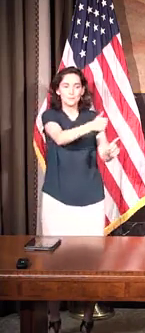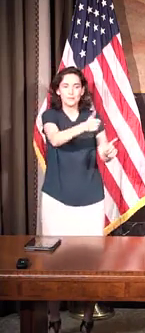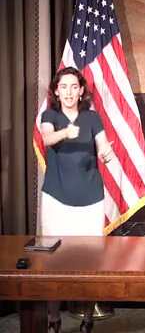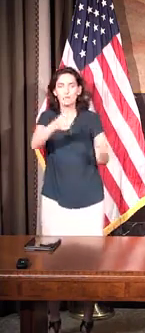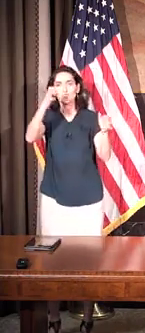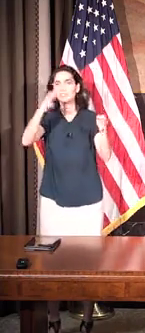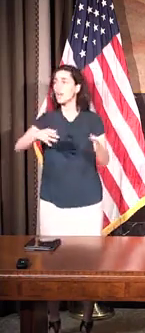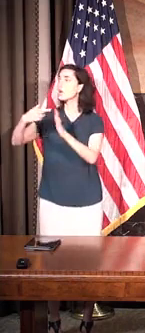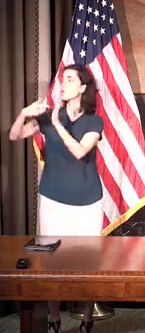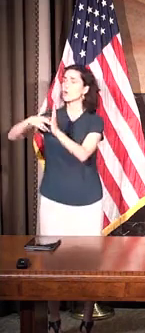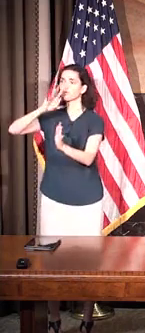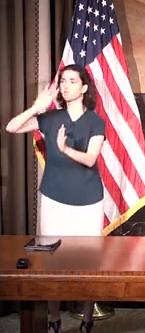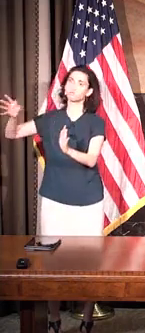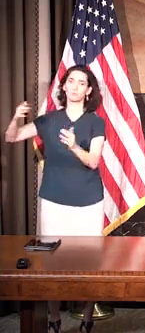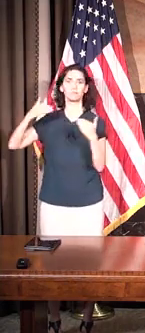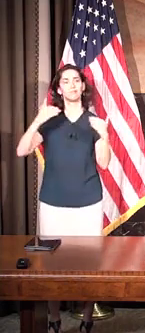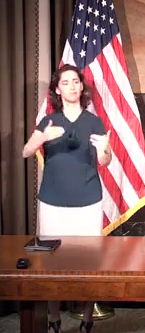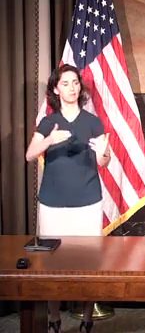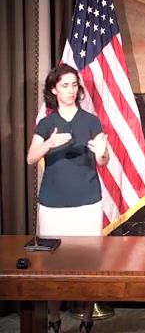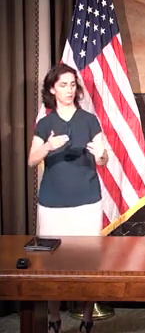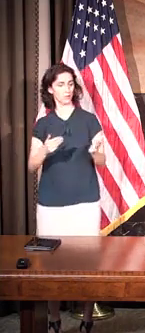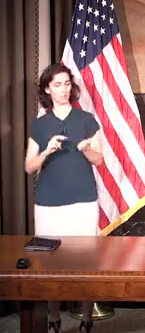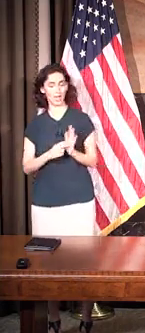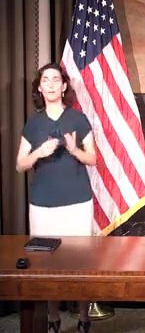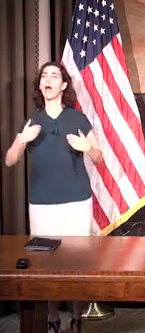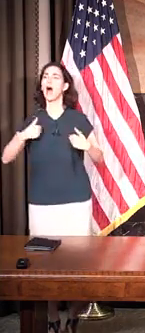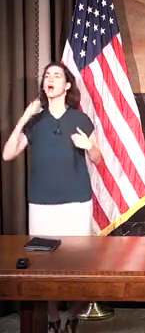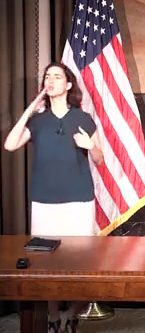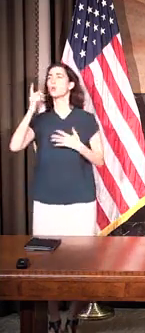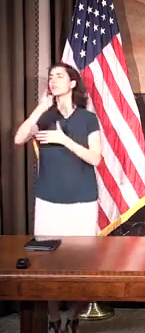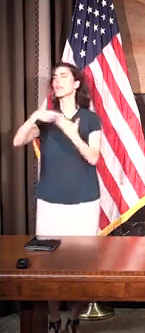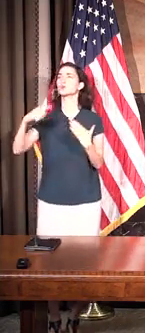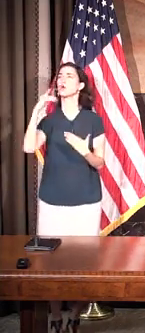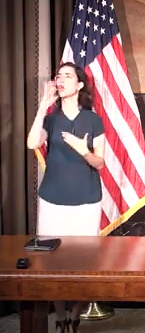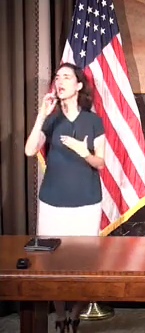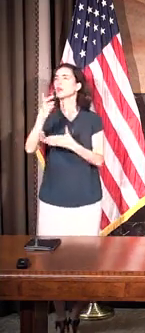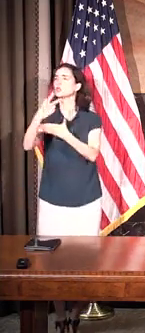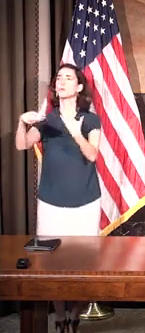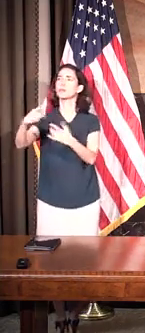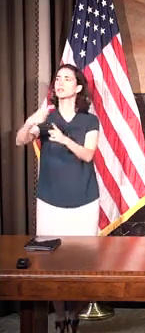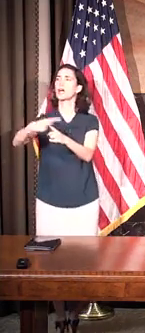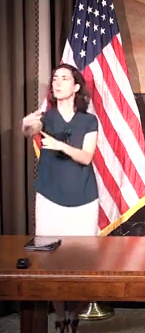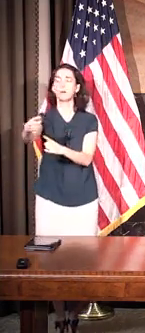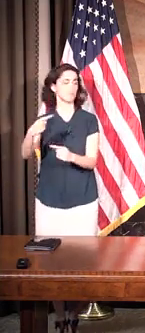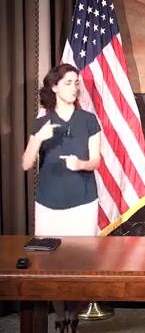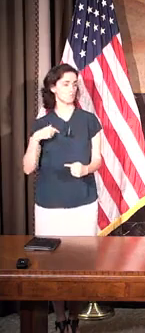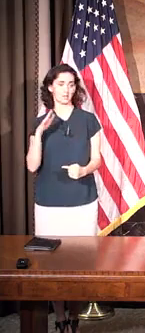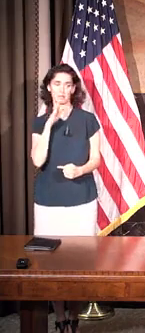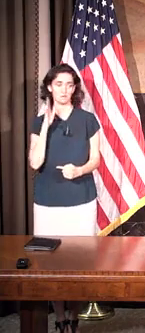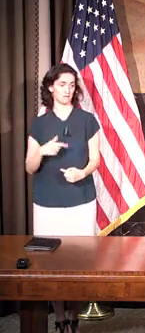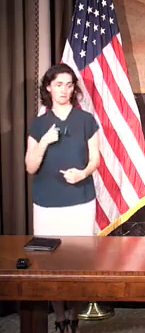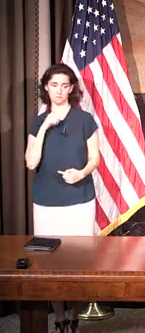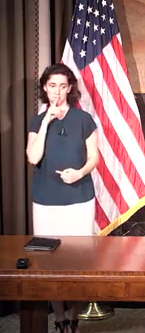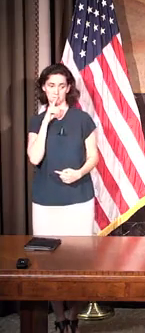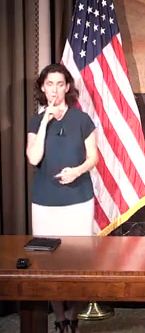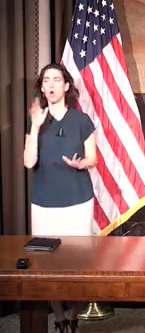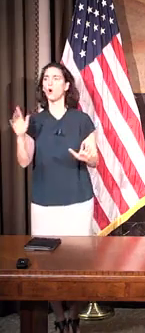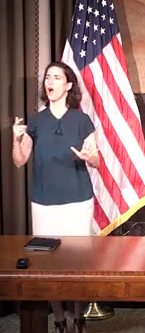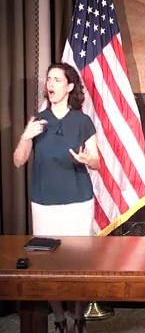can never say I know that where we're going to be a week from now, 2 weeks from now, a month from now. I'm never going to say I'm